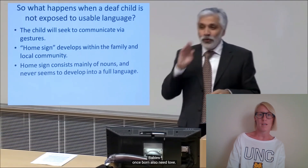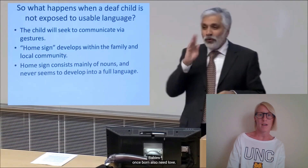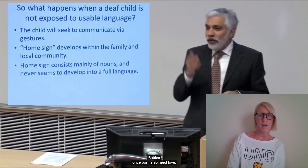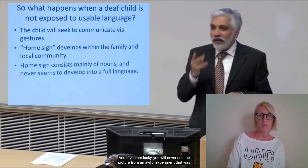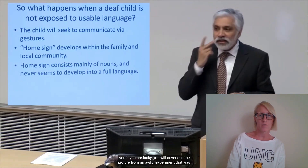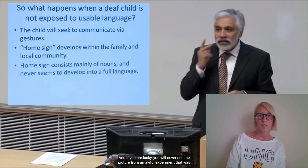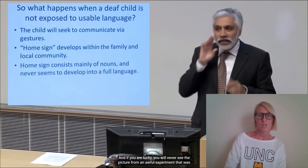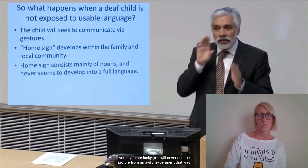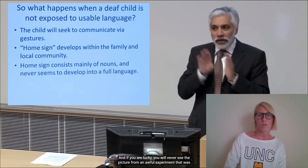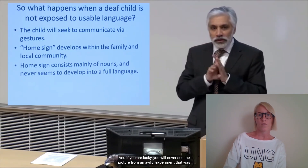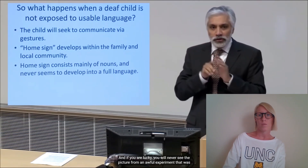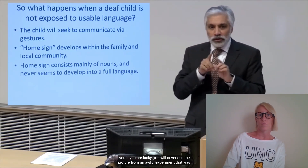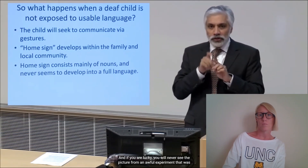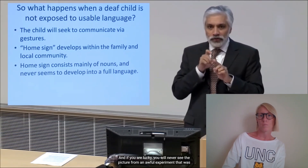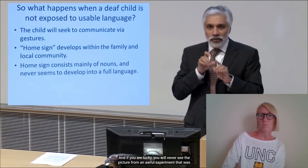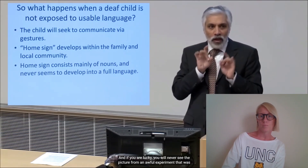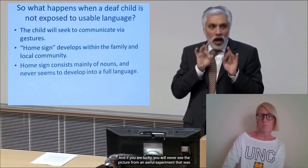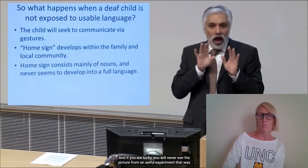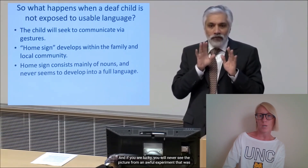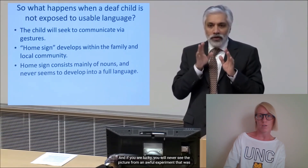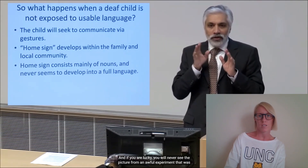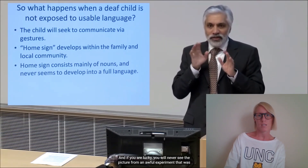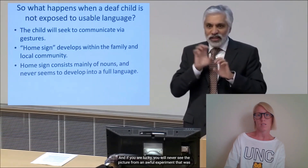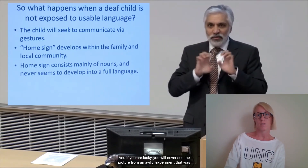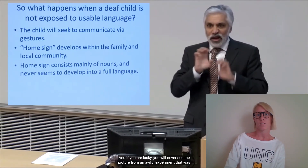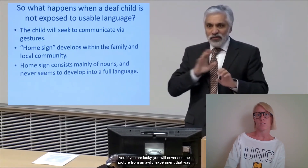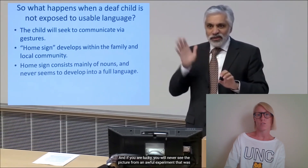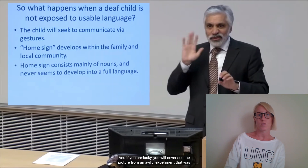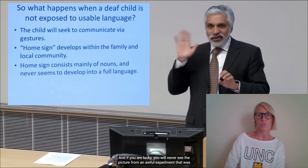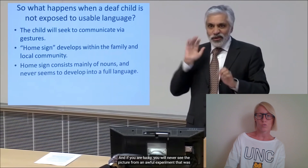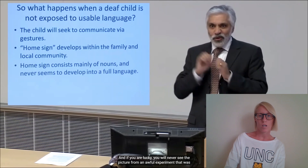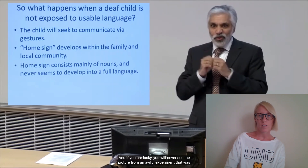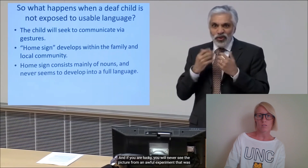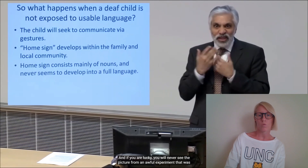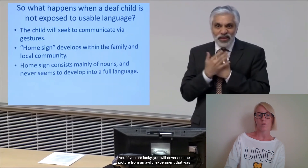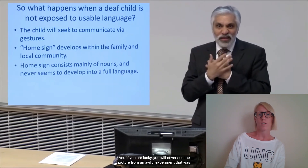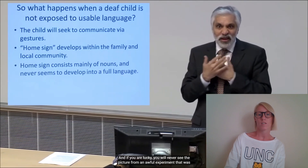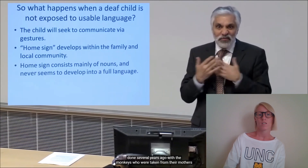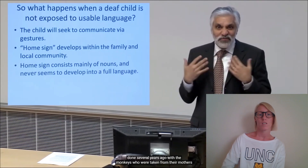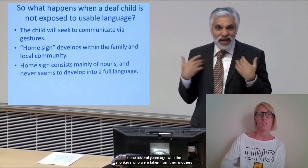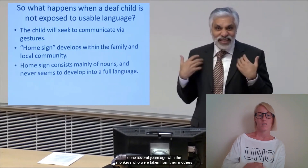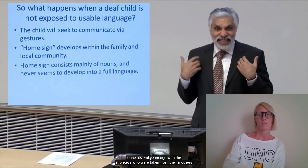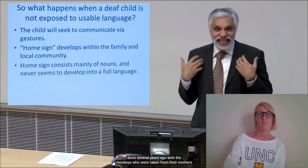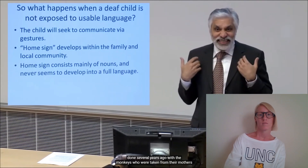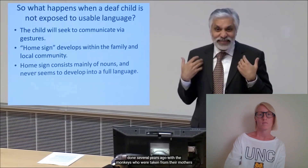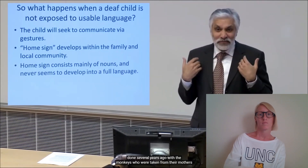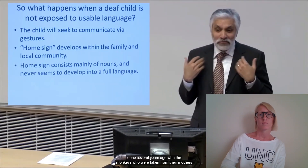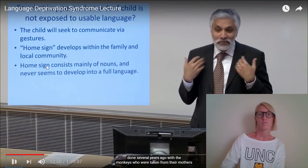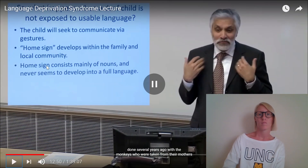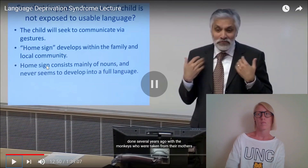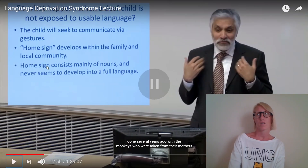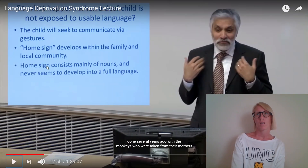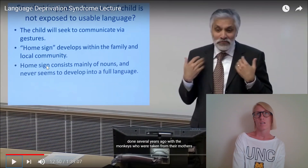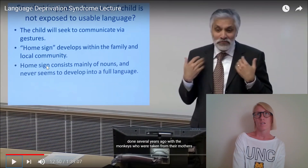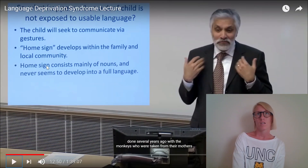babies can have. And if you're lucky, you will Whether the never see the picture parent is from an using awful drugs experiment or that was done several years